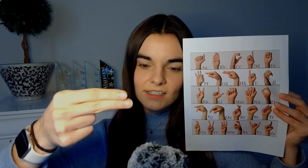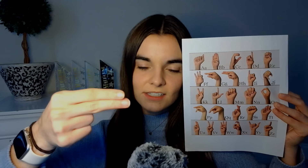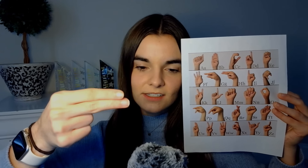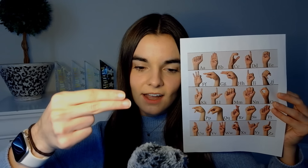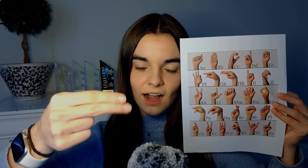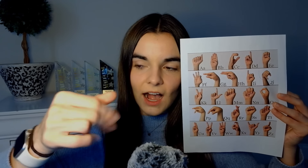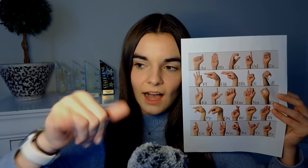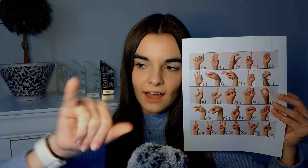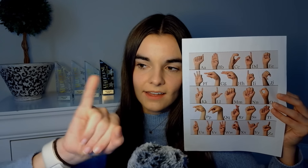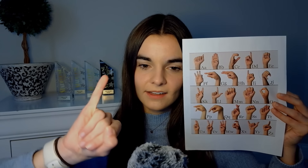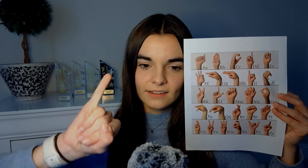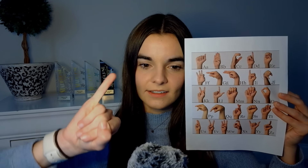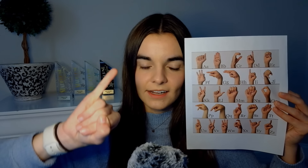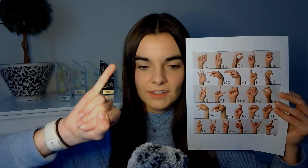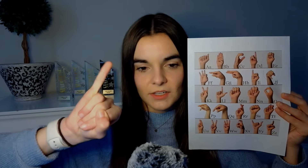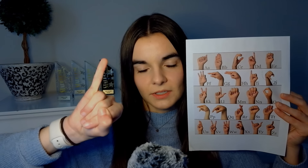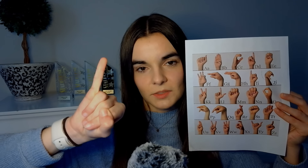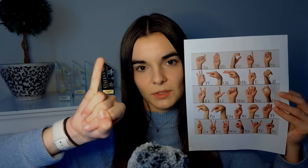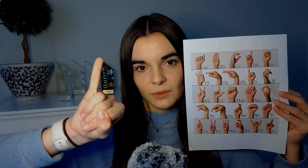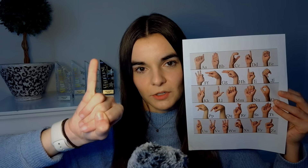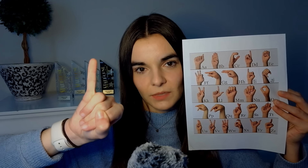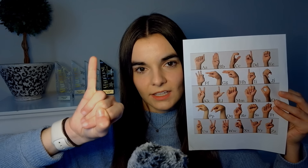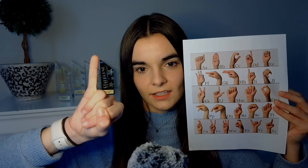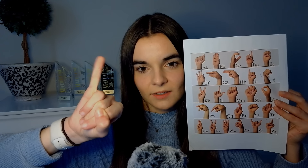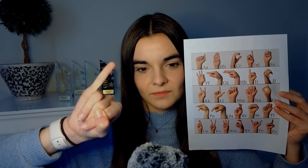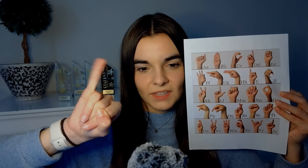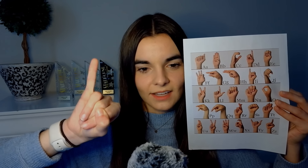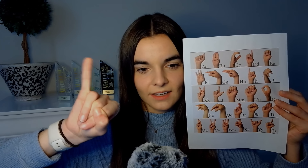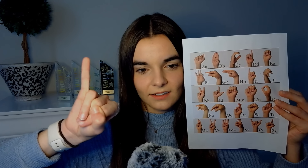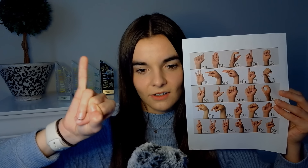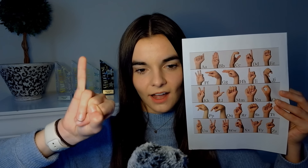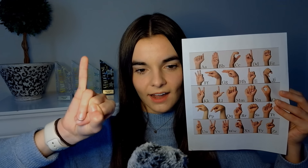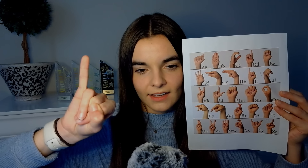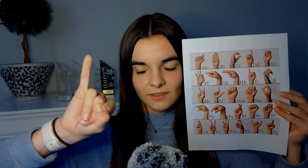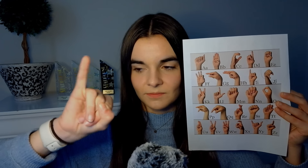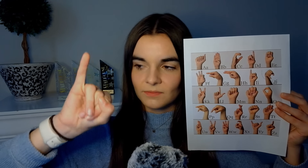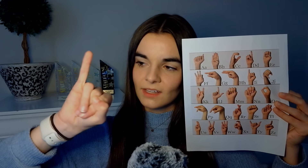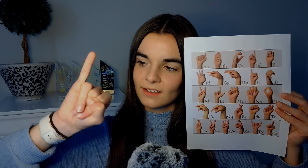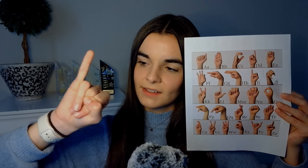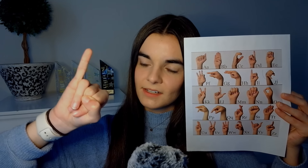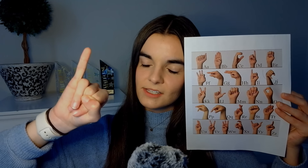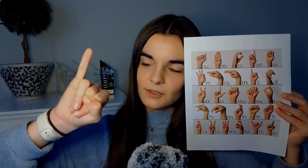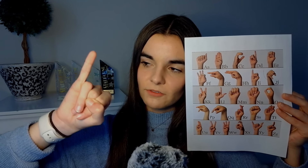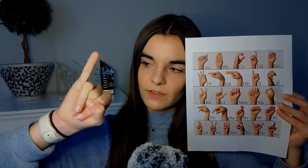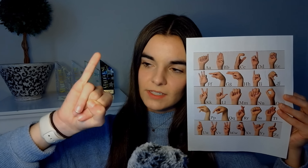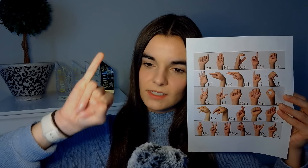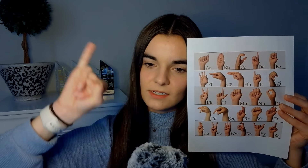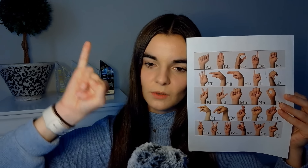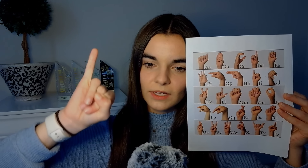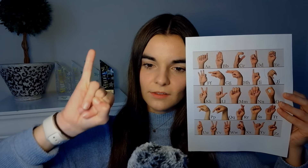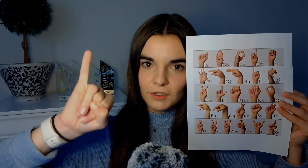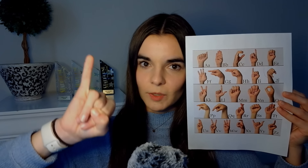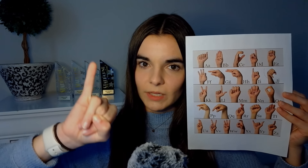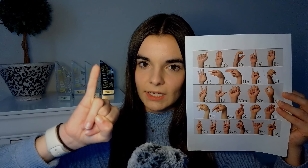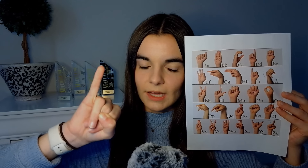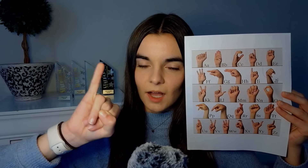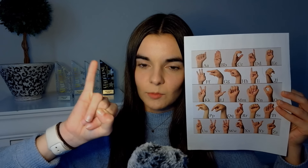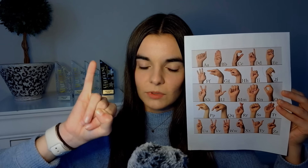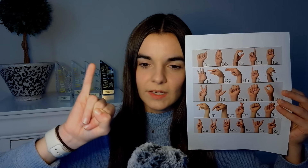Next, I is going to be with your pinky, like a little I. So a fist with your pinky up like you're